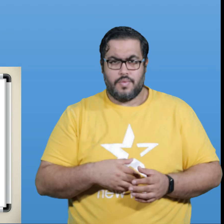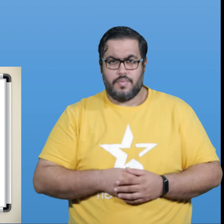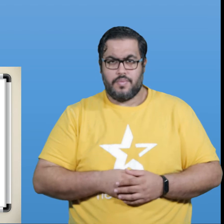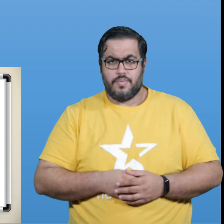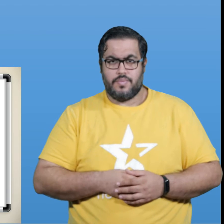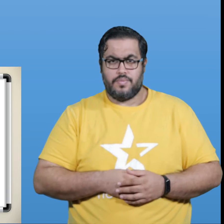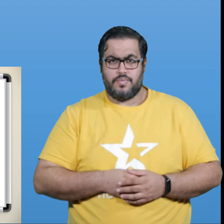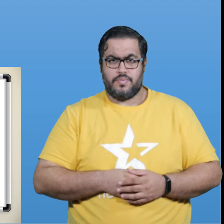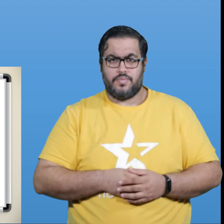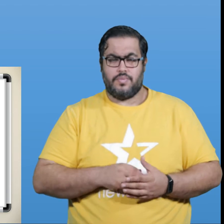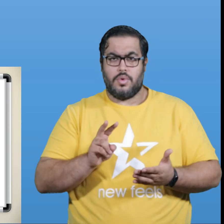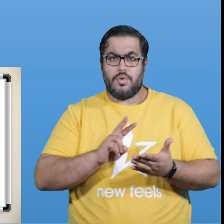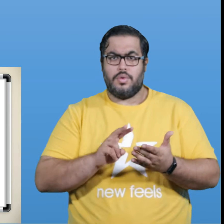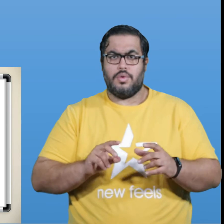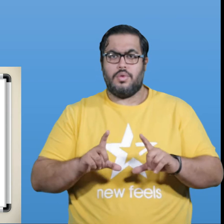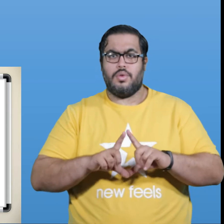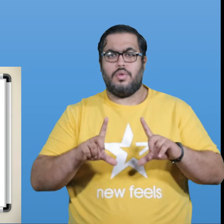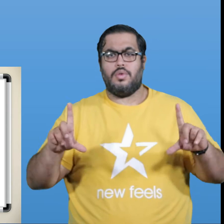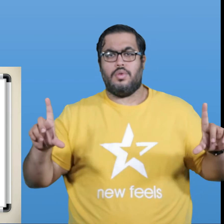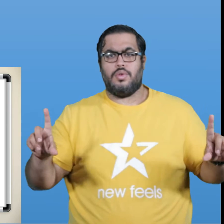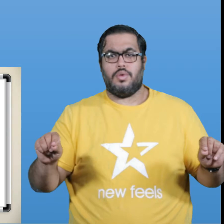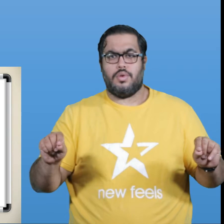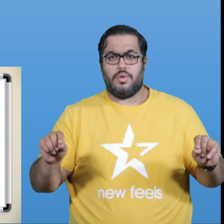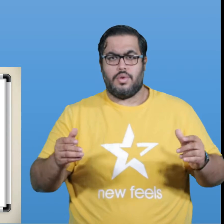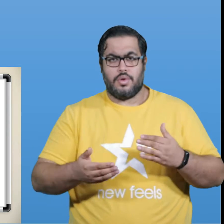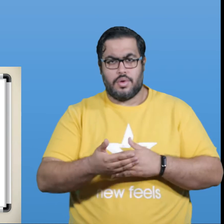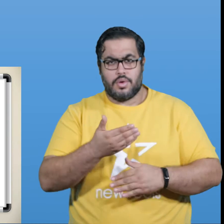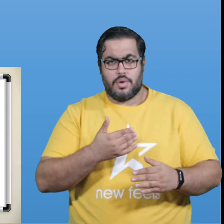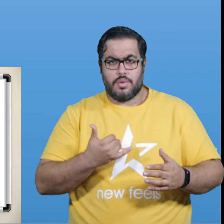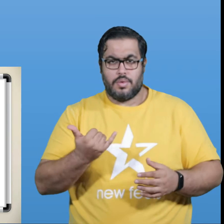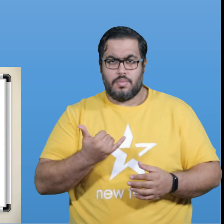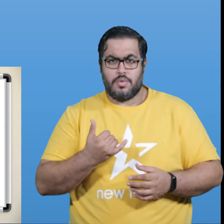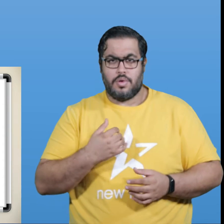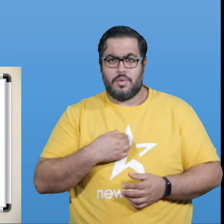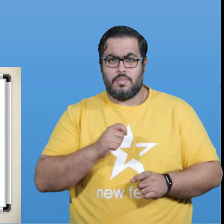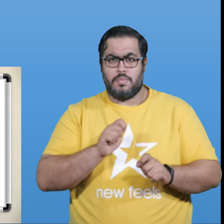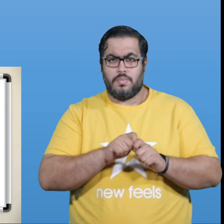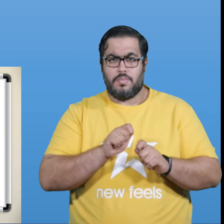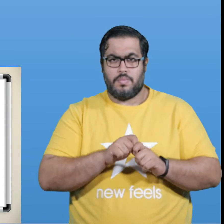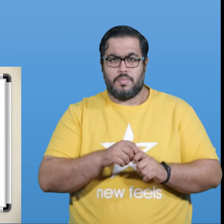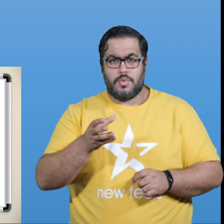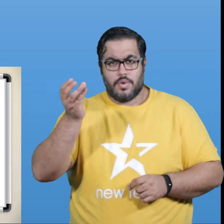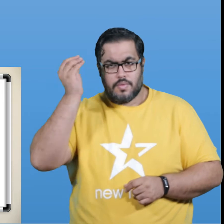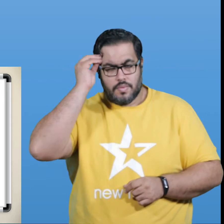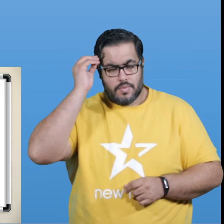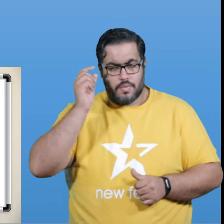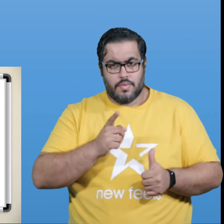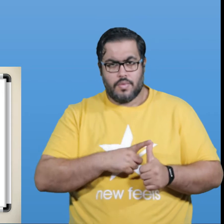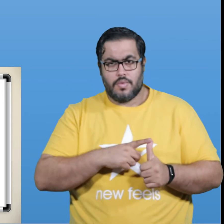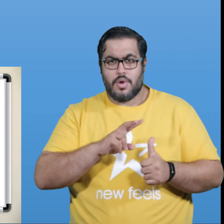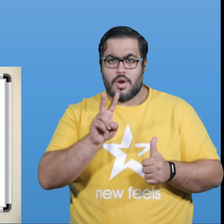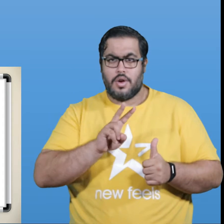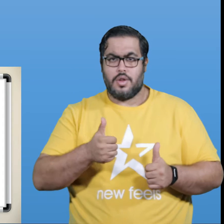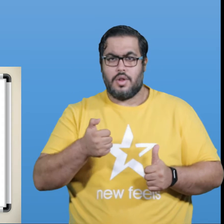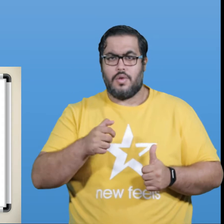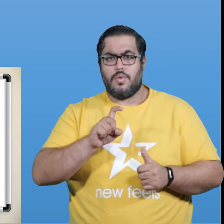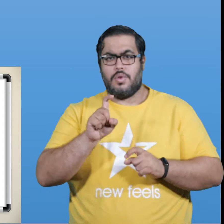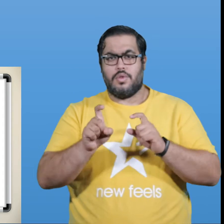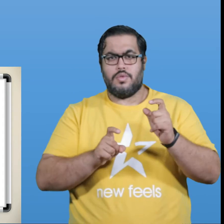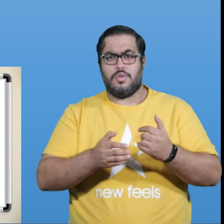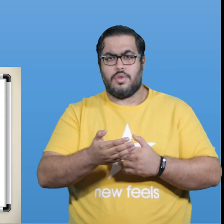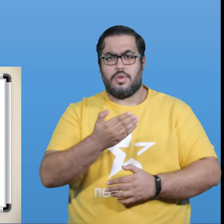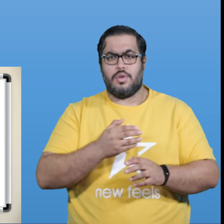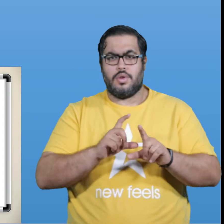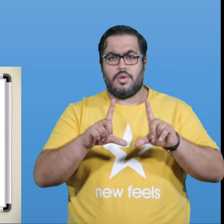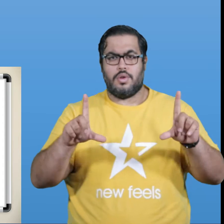read a passage, but before we start reading a passage, we should consider the followings. We should read the questions before